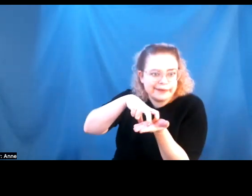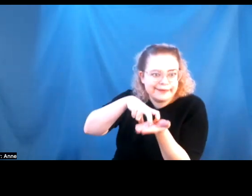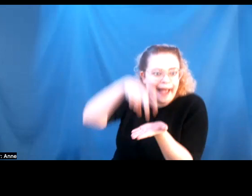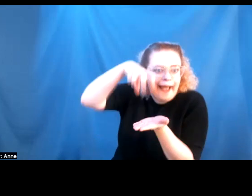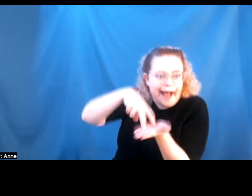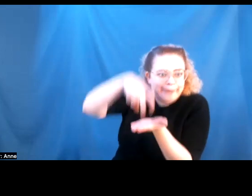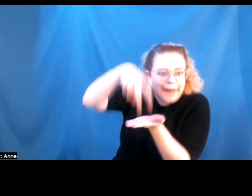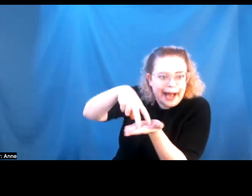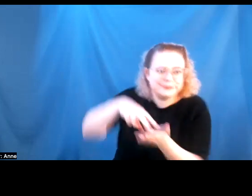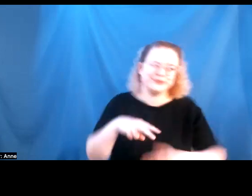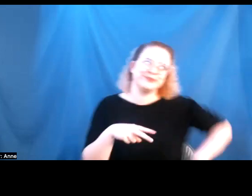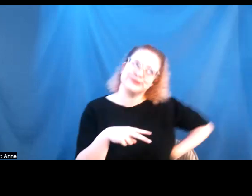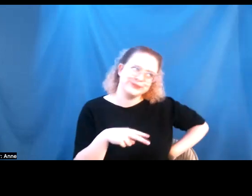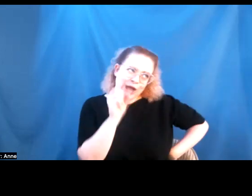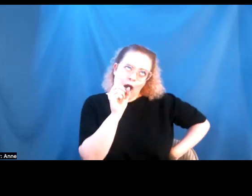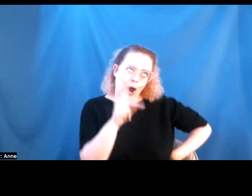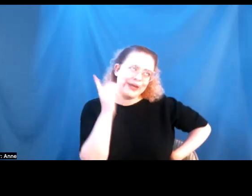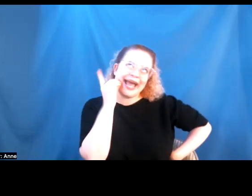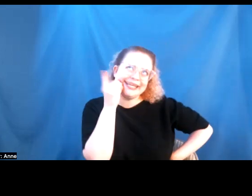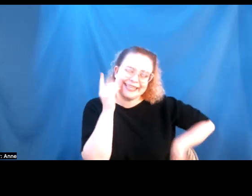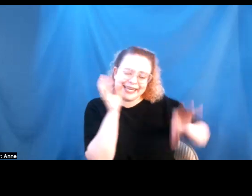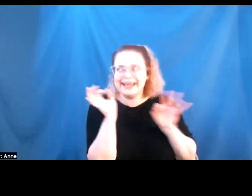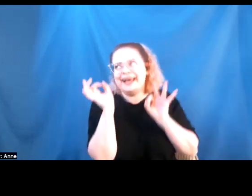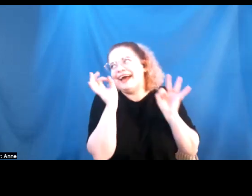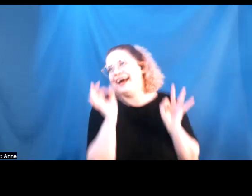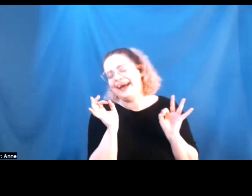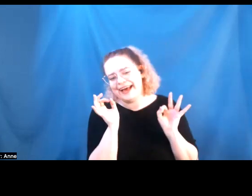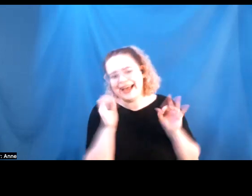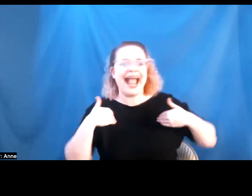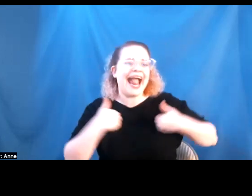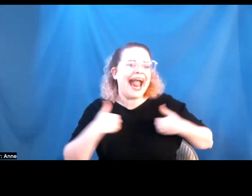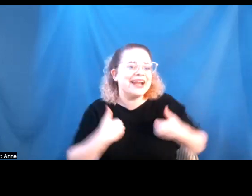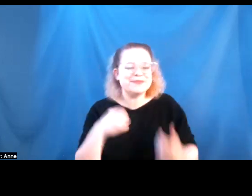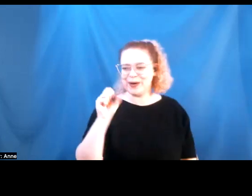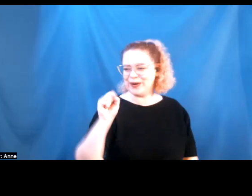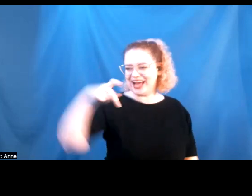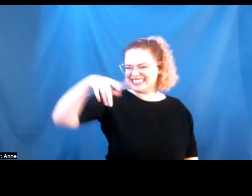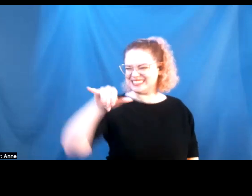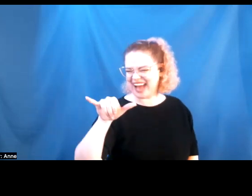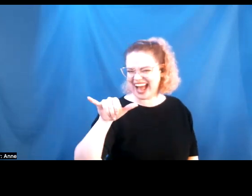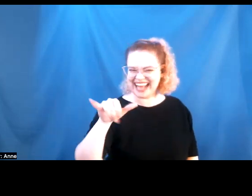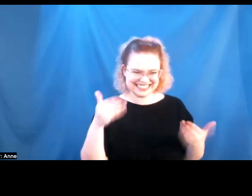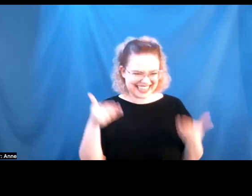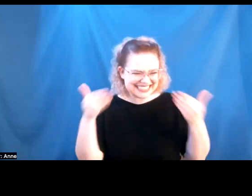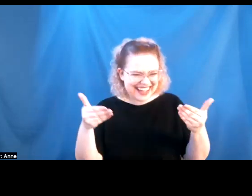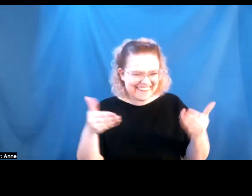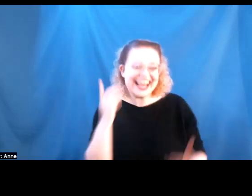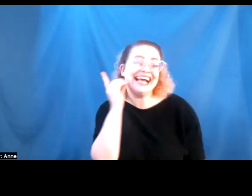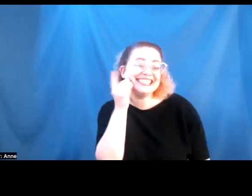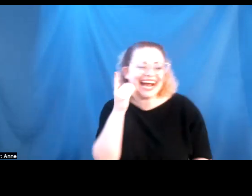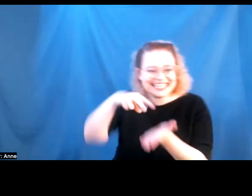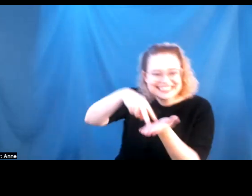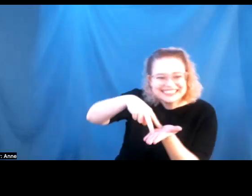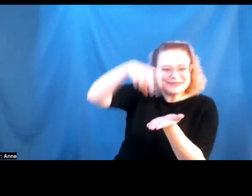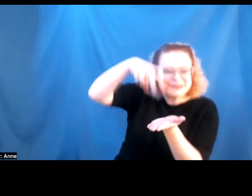Dee, Chloe says. Animal spies it is. And Dinah springs and leap, leap leads